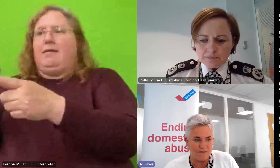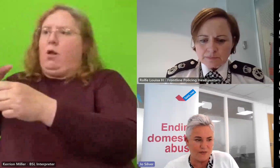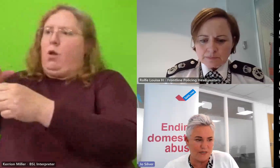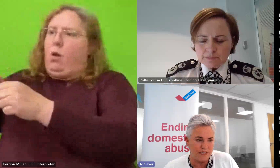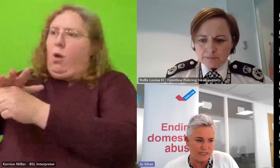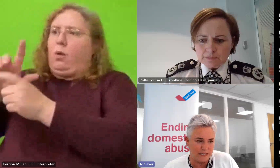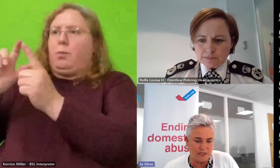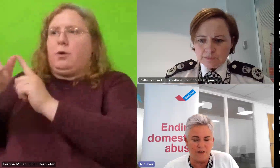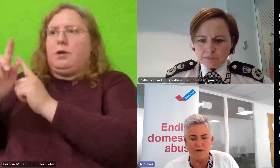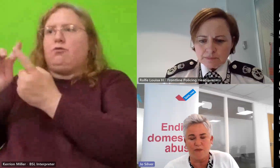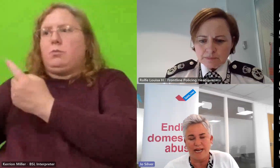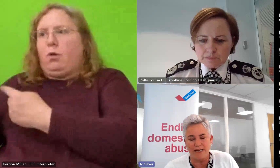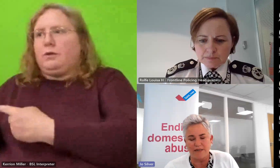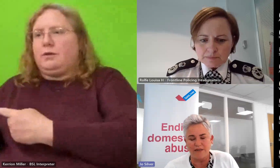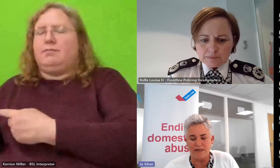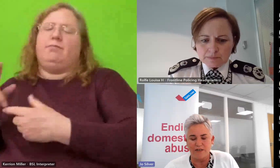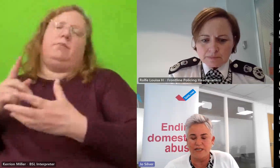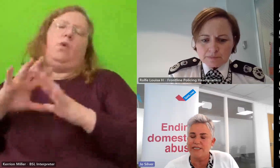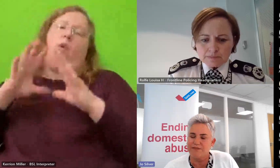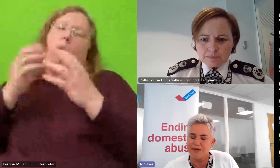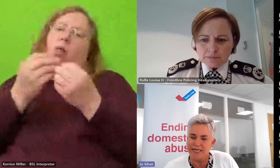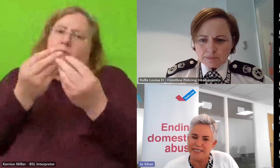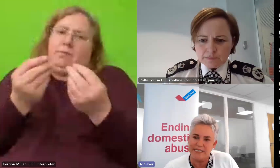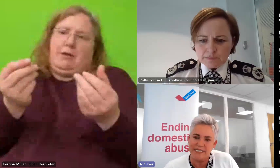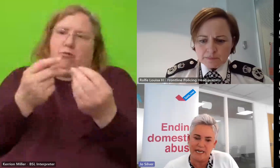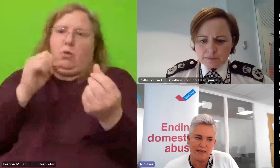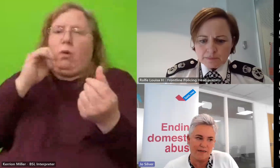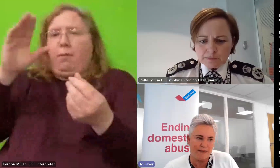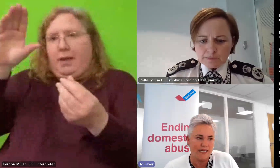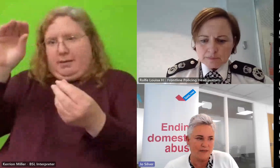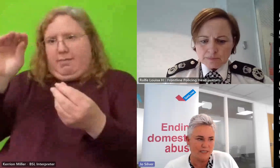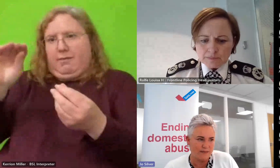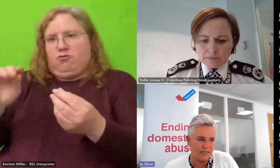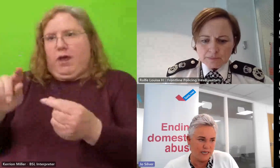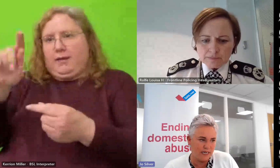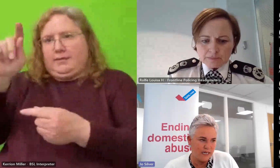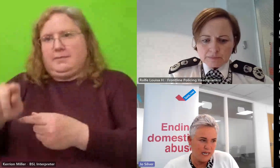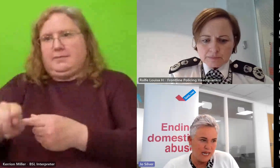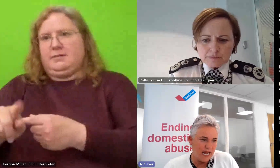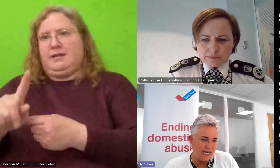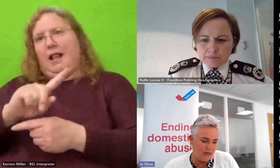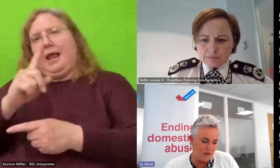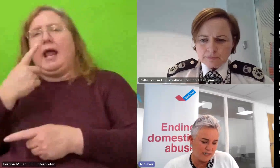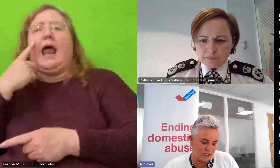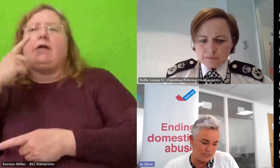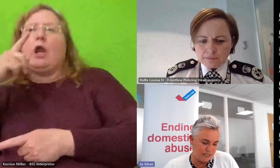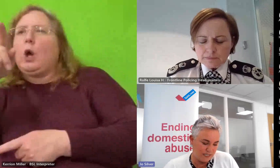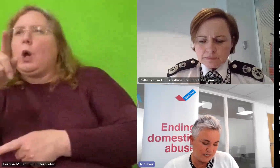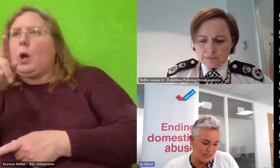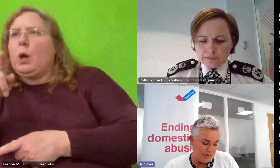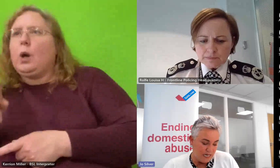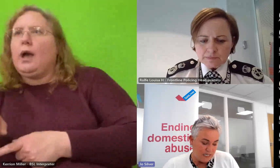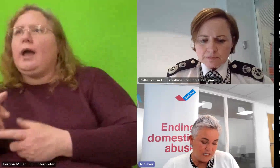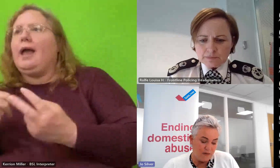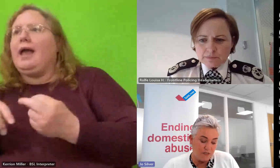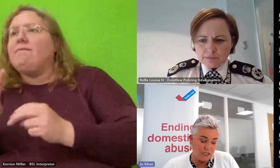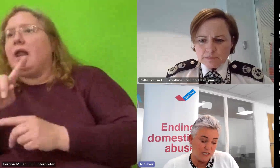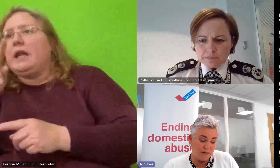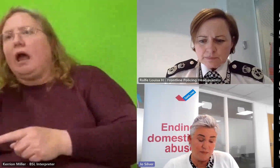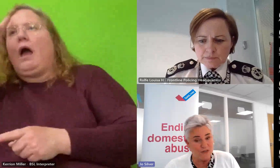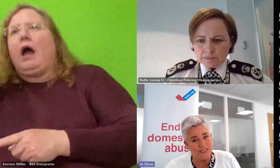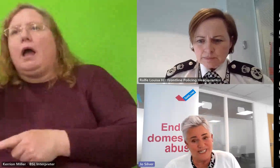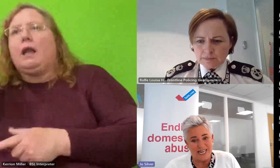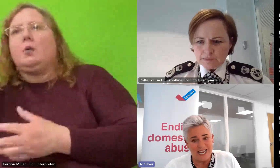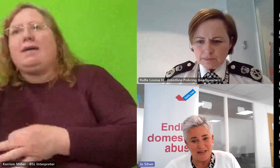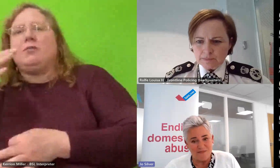be in the chat for you to go away and look at the finer detail and come back to us with any questions. So I'm